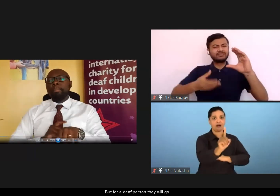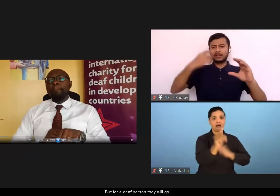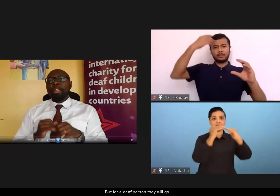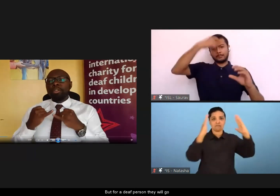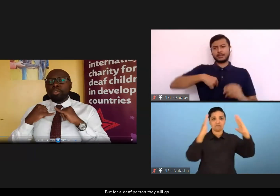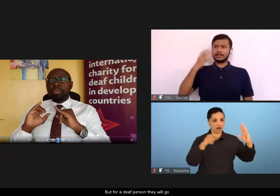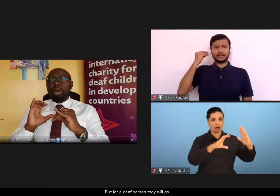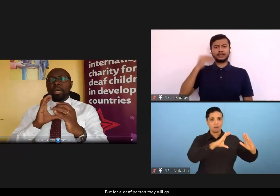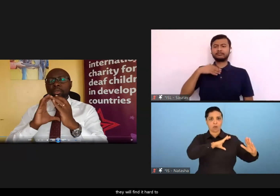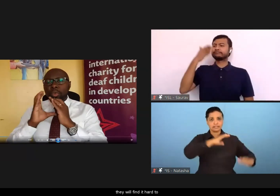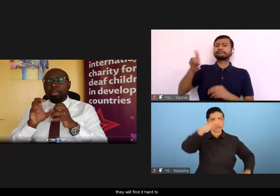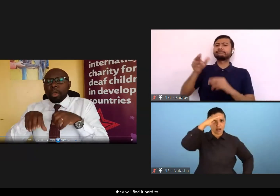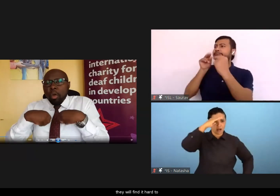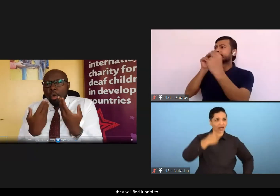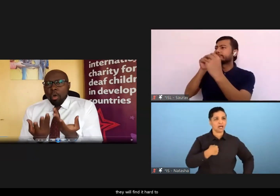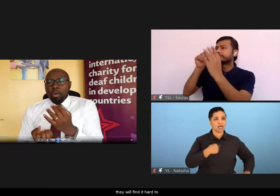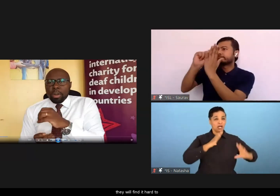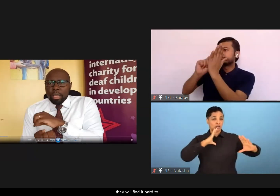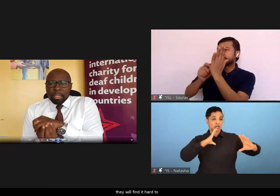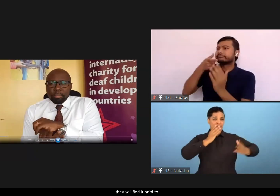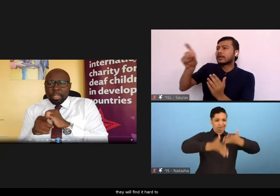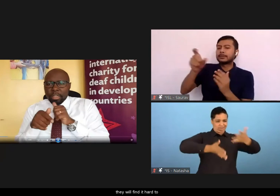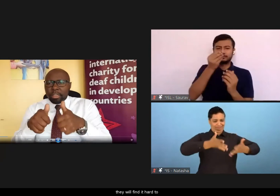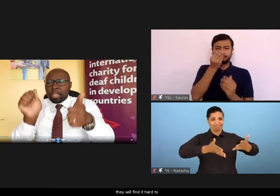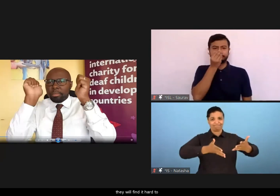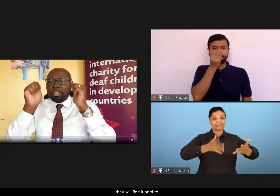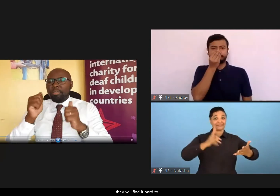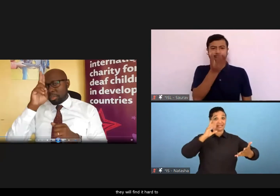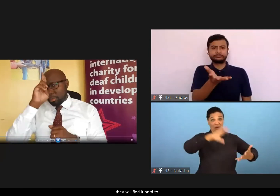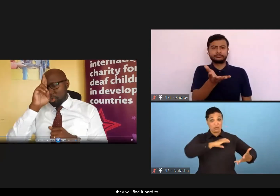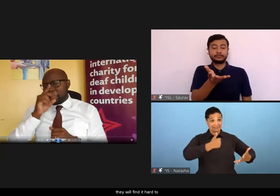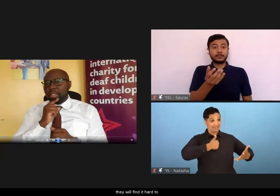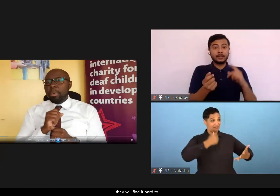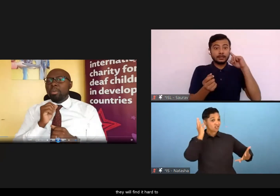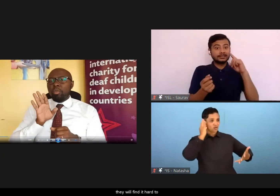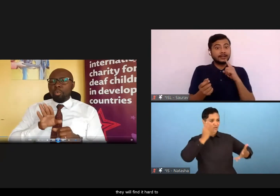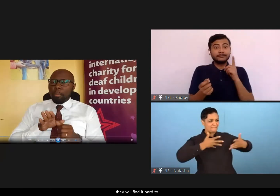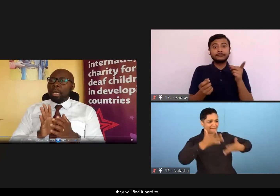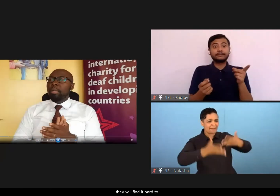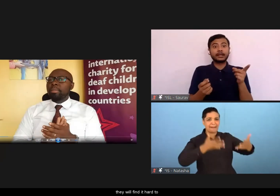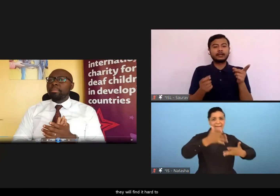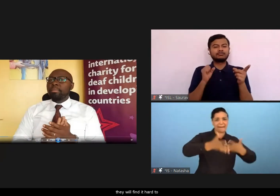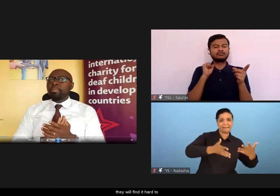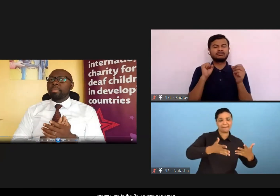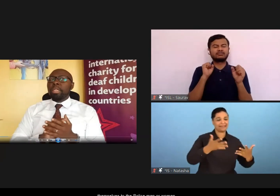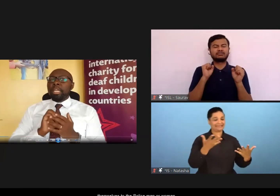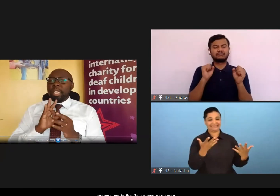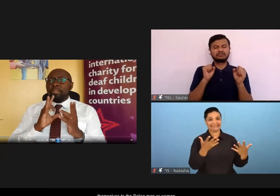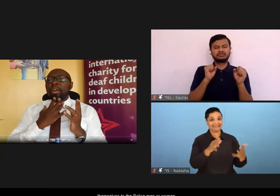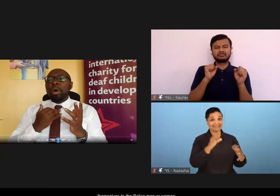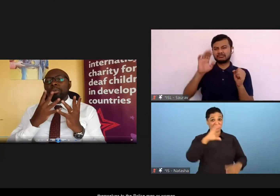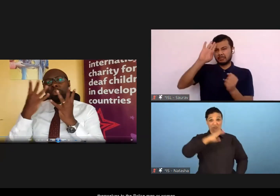will find it hard trying to communicate or explain themselves to the police man or woman.